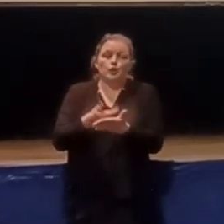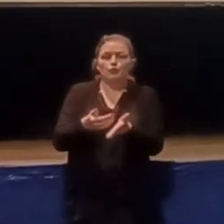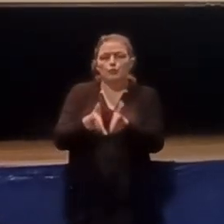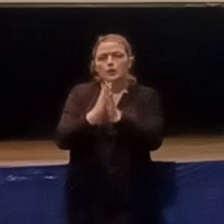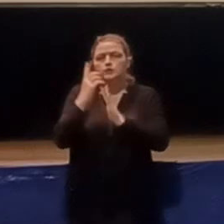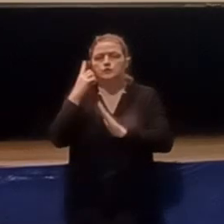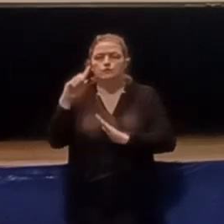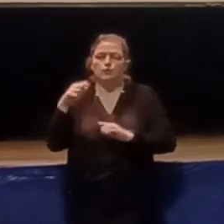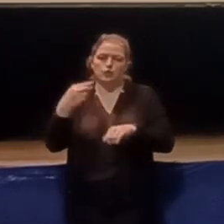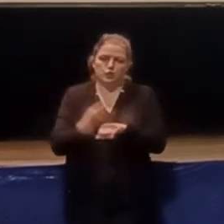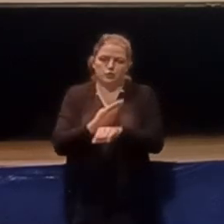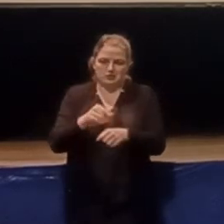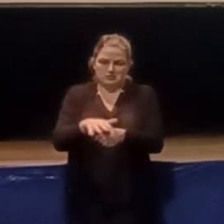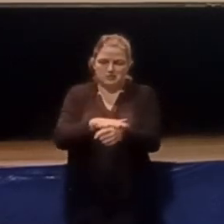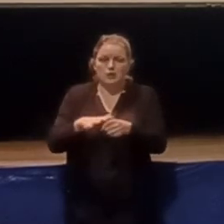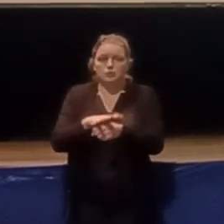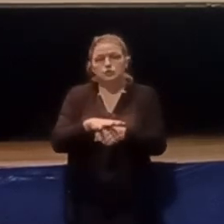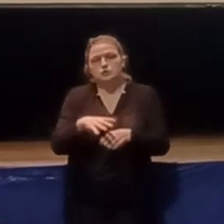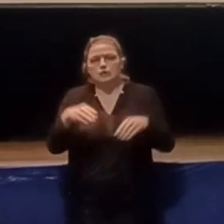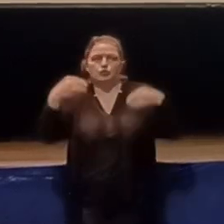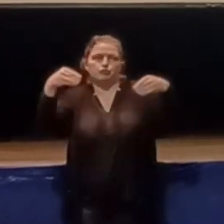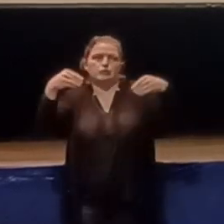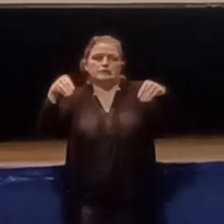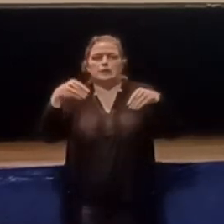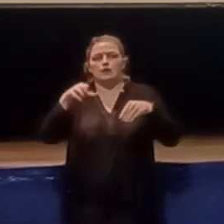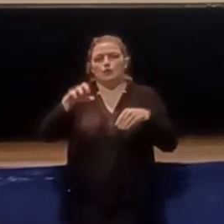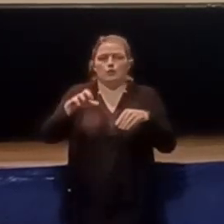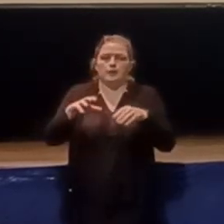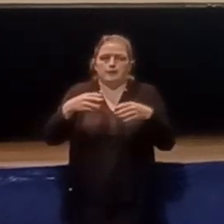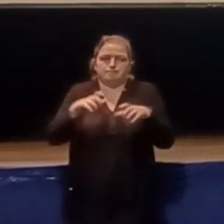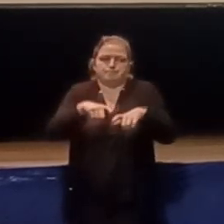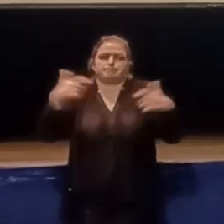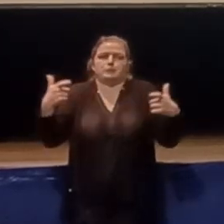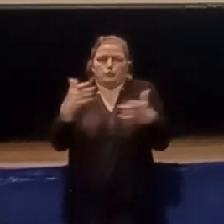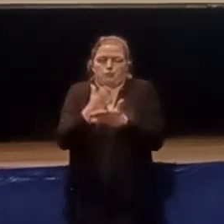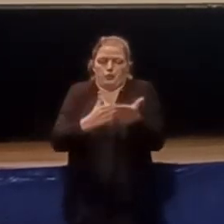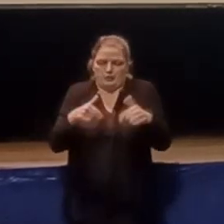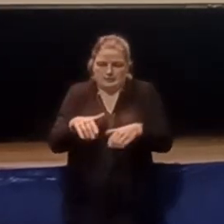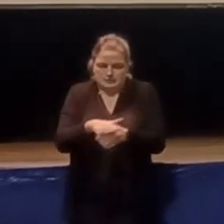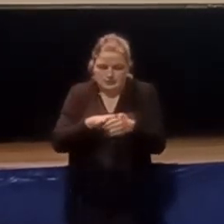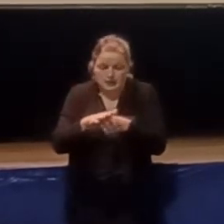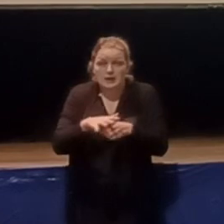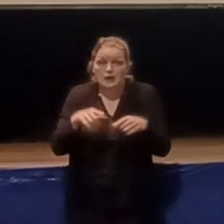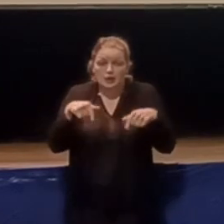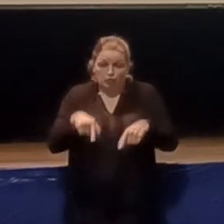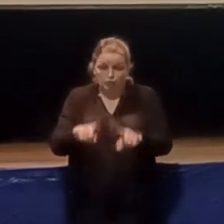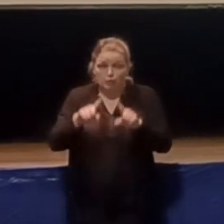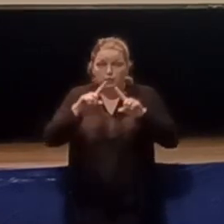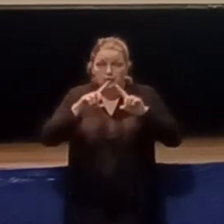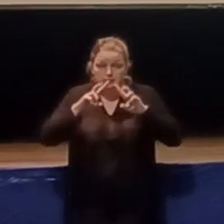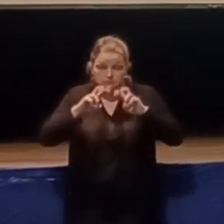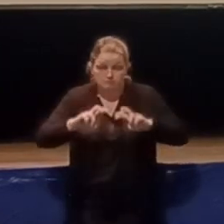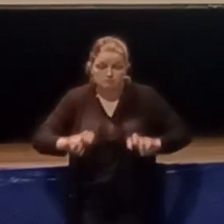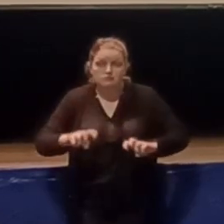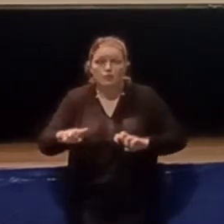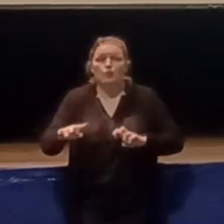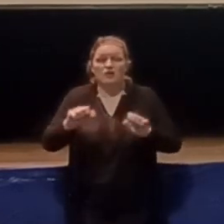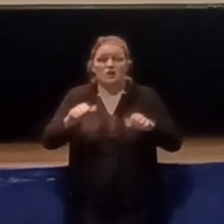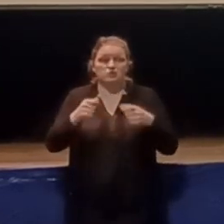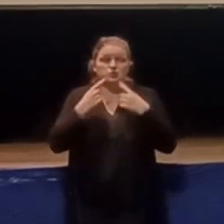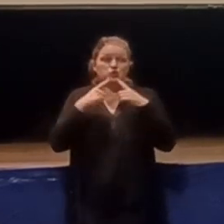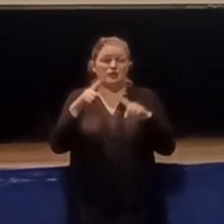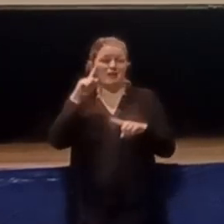on the site, which is a retail component or a grocer component on site. And through our analysis, we were able to achieve